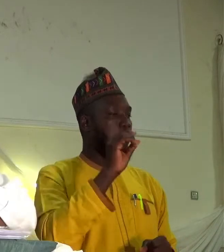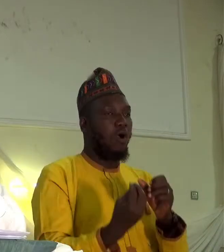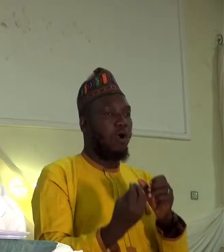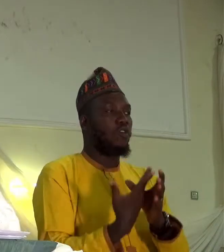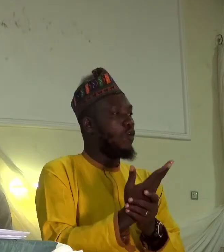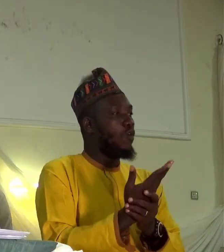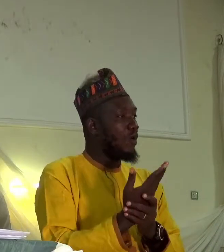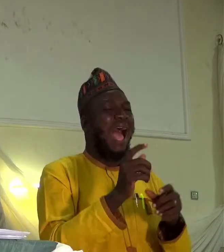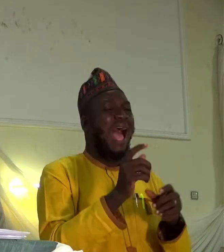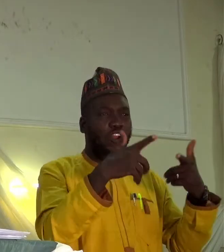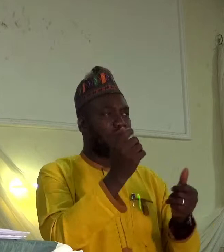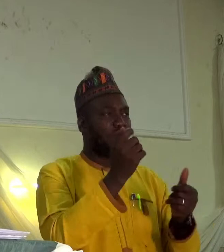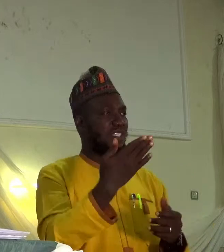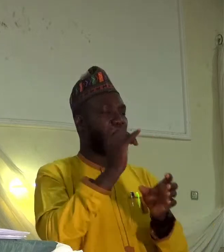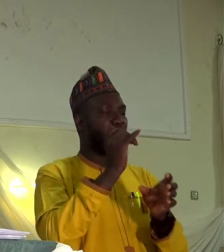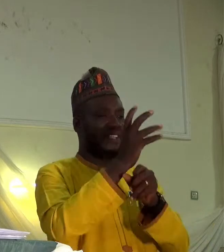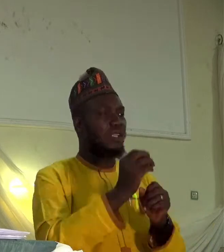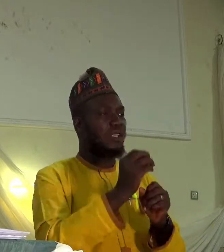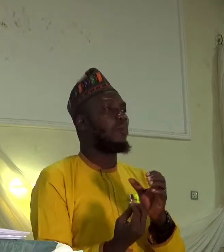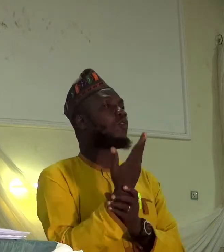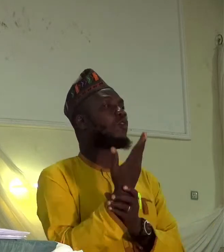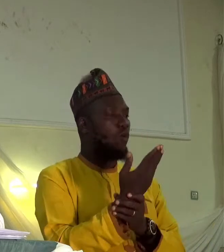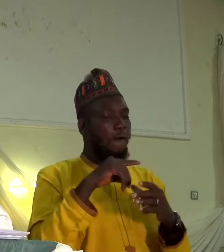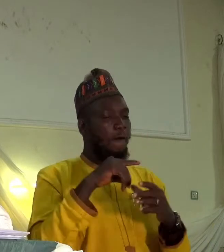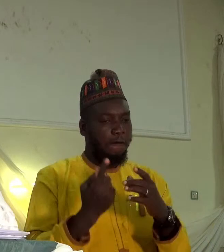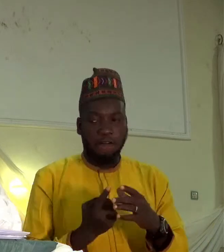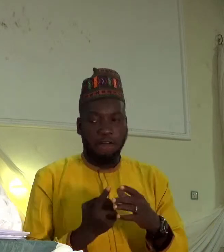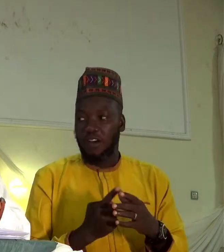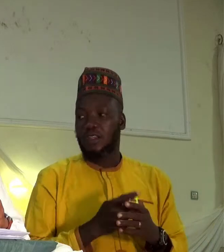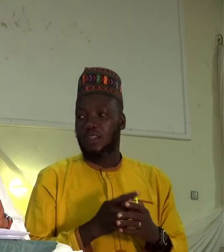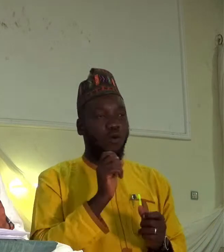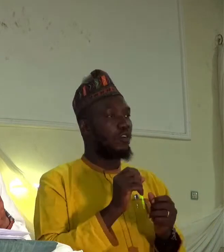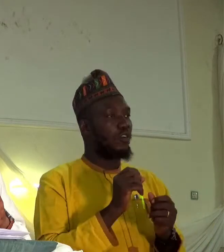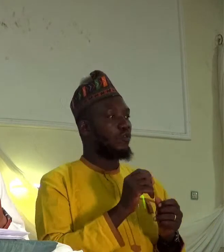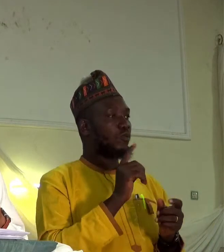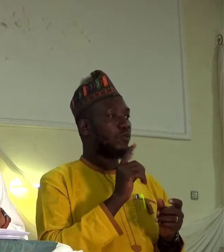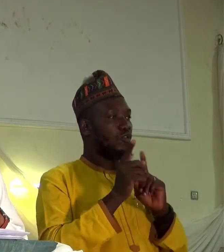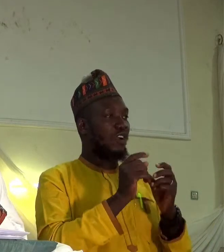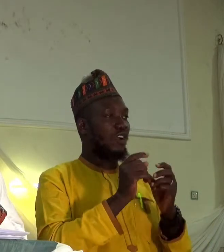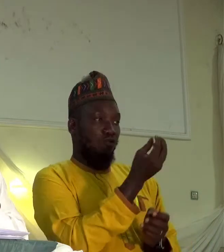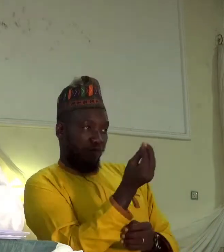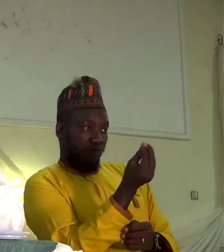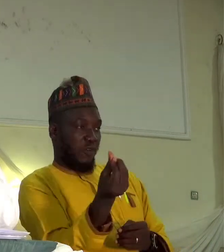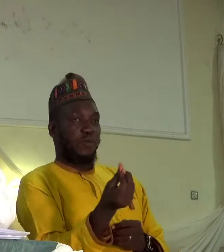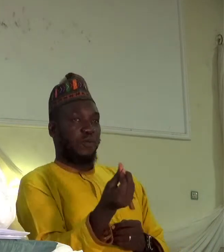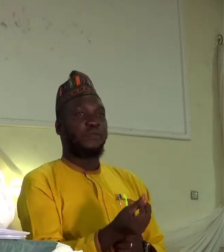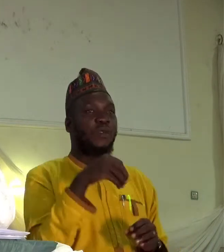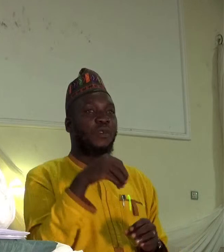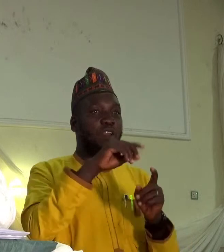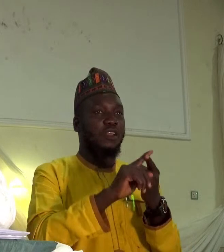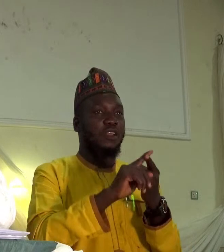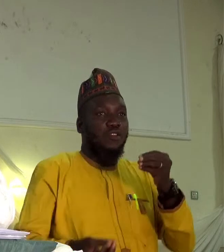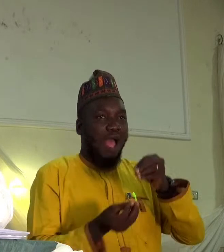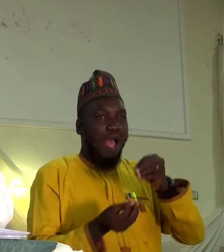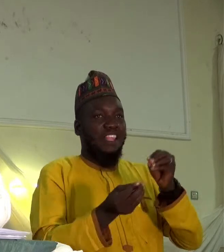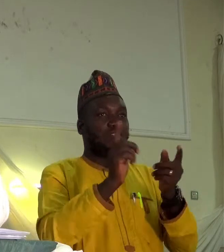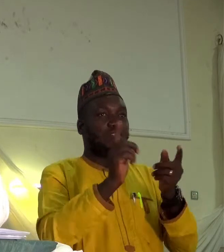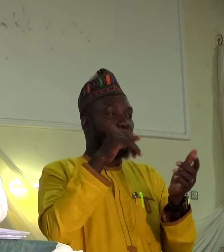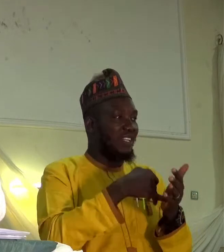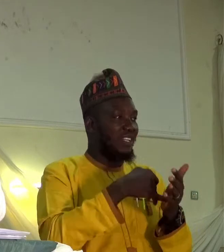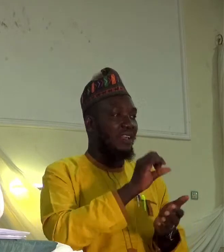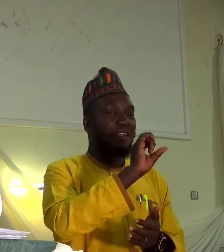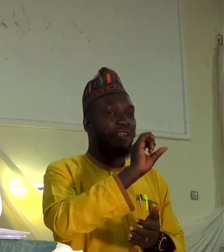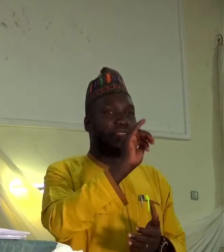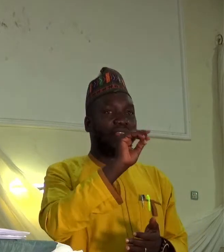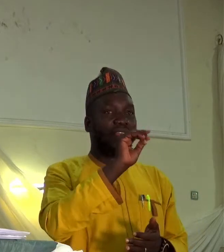grow. But let me read one, just a few lines out. In order to attract investors, Singapore had to